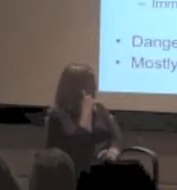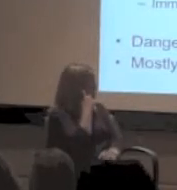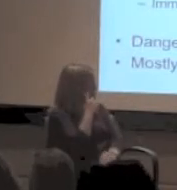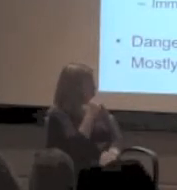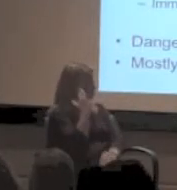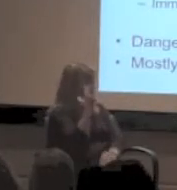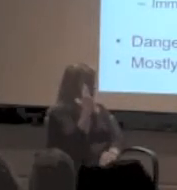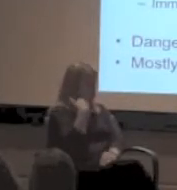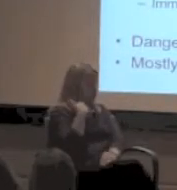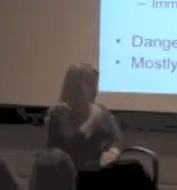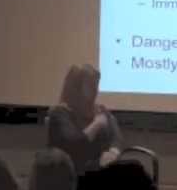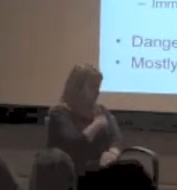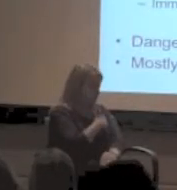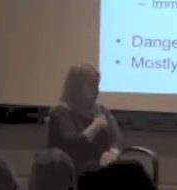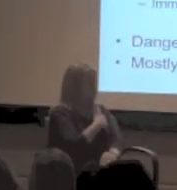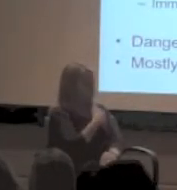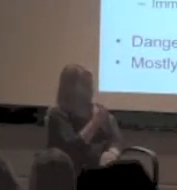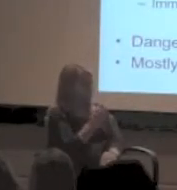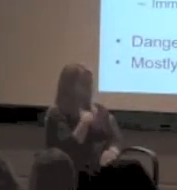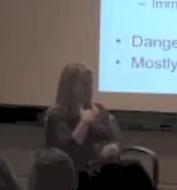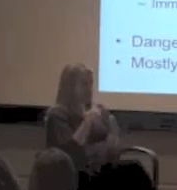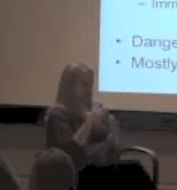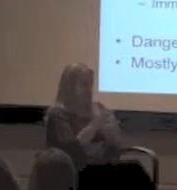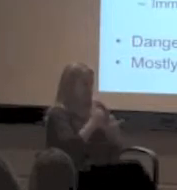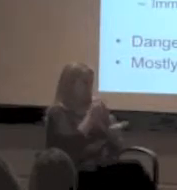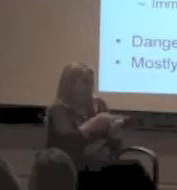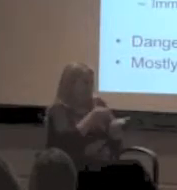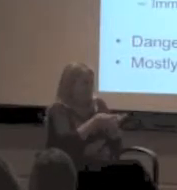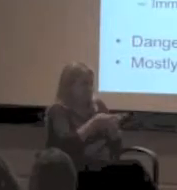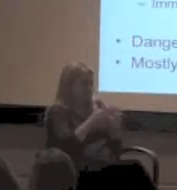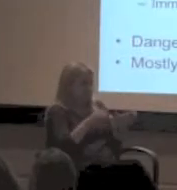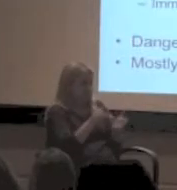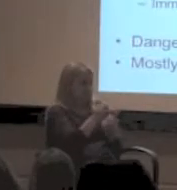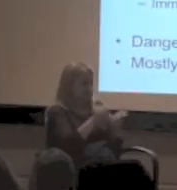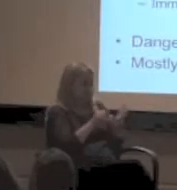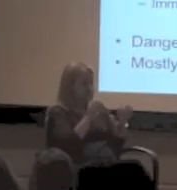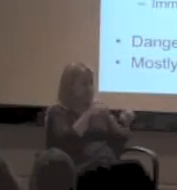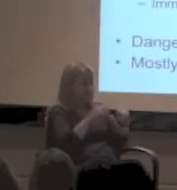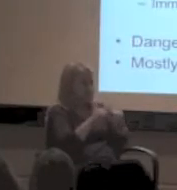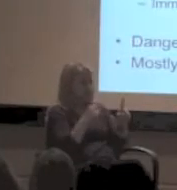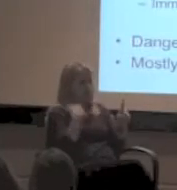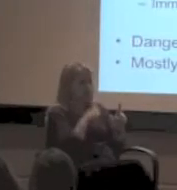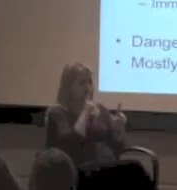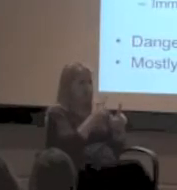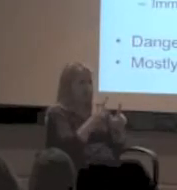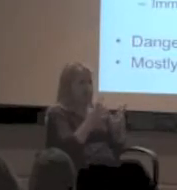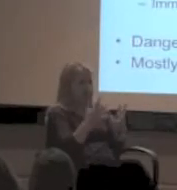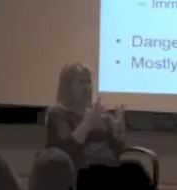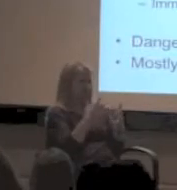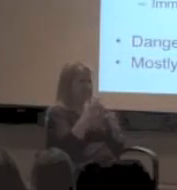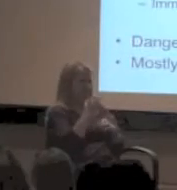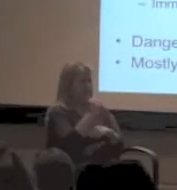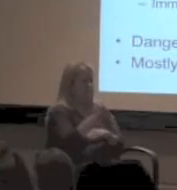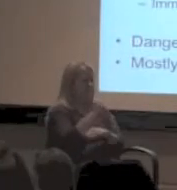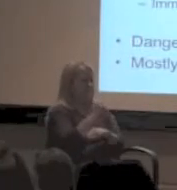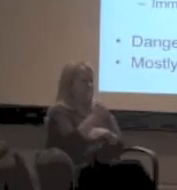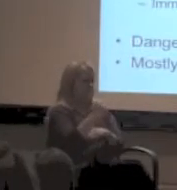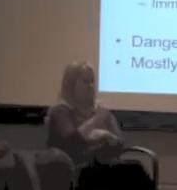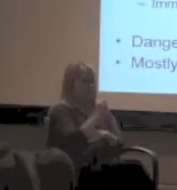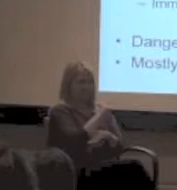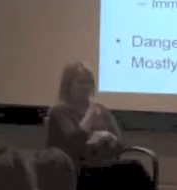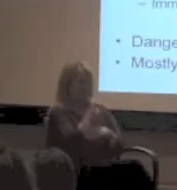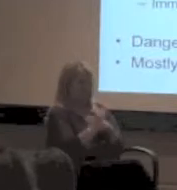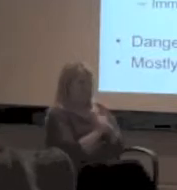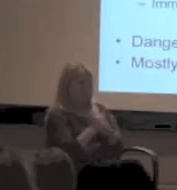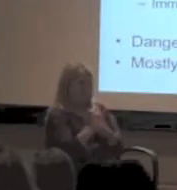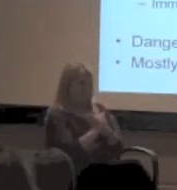why I make a living doing surgery, but we are usually the pushers back because this is a dangerous